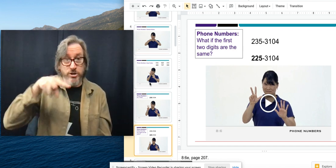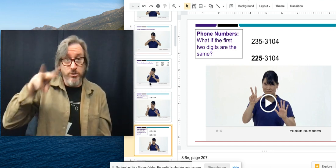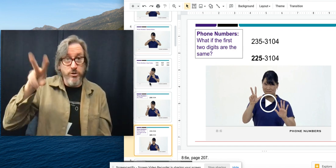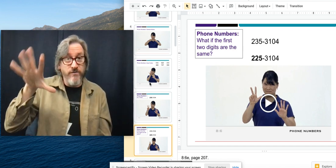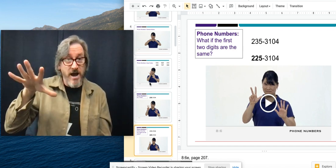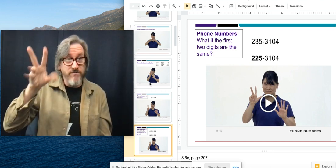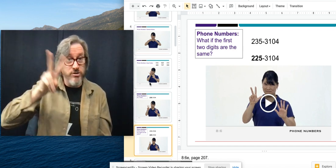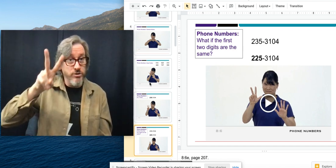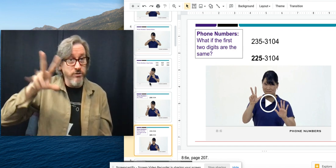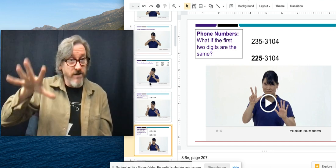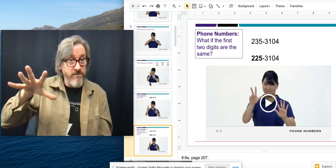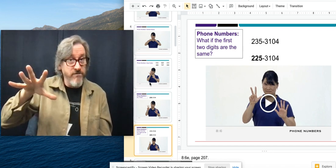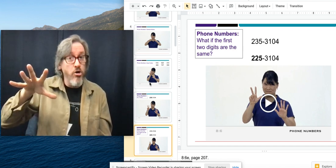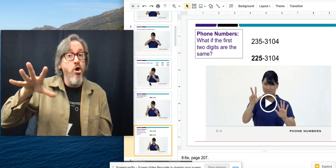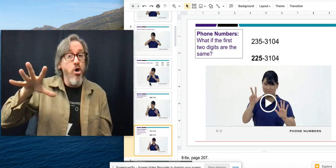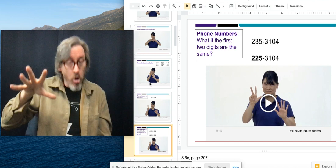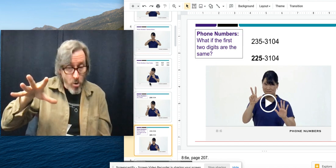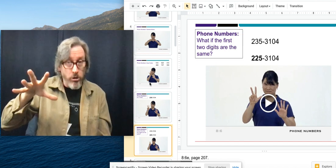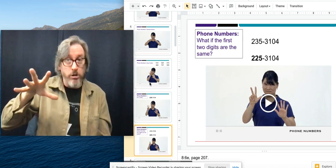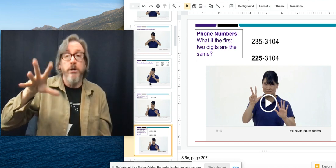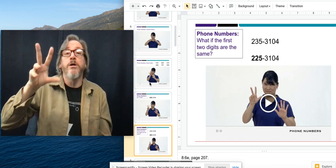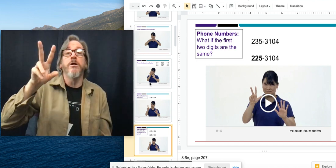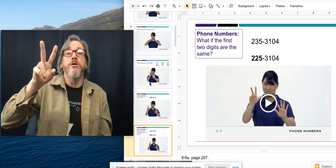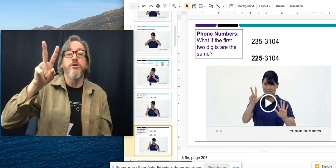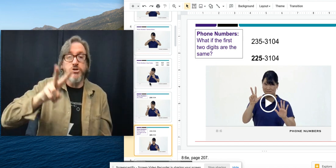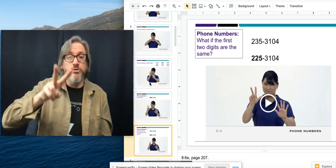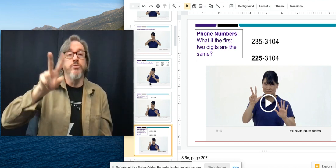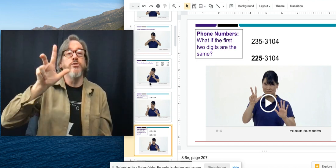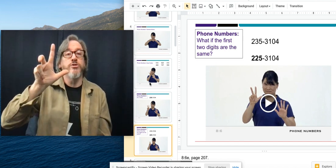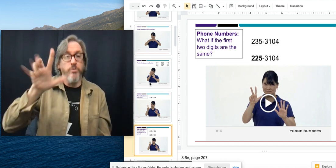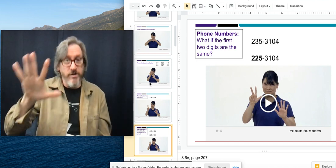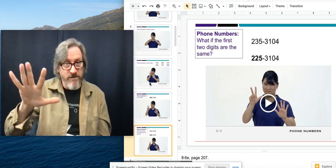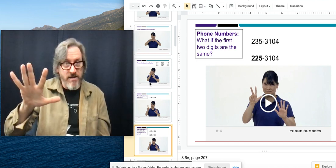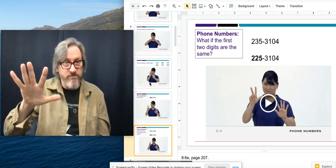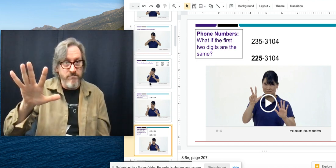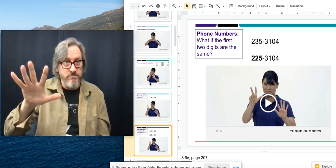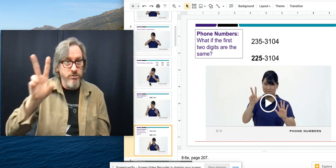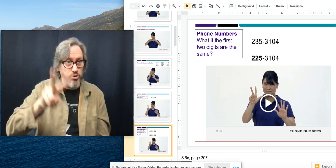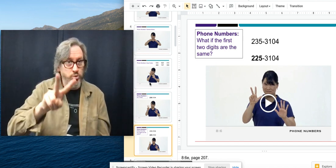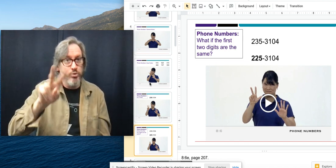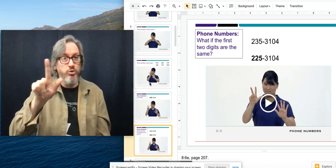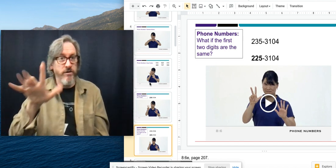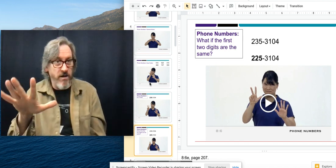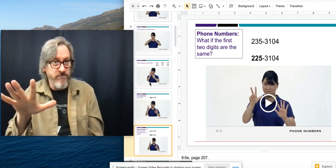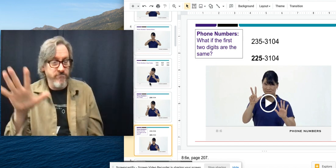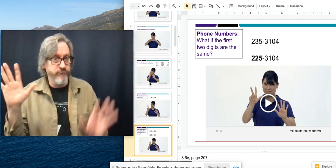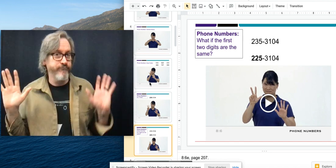either do 225, or 225.